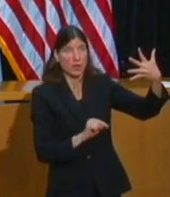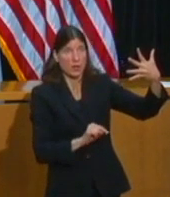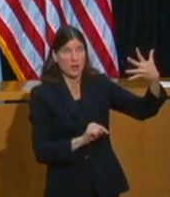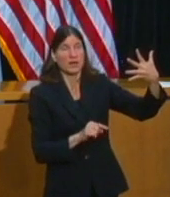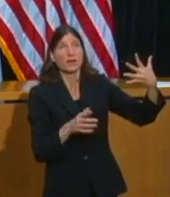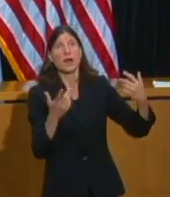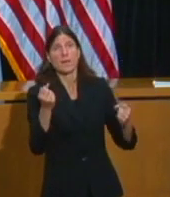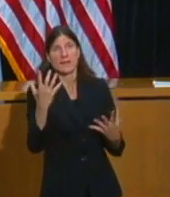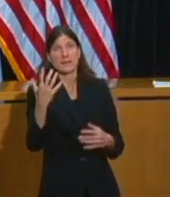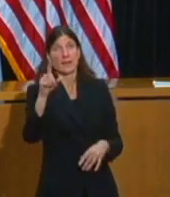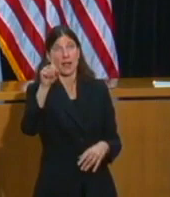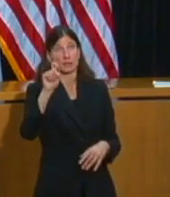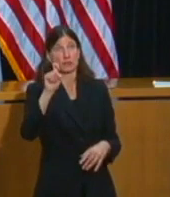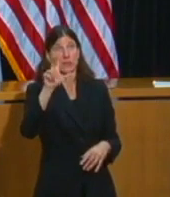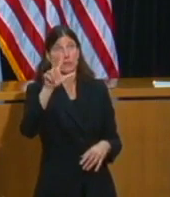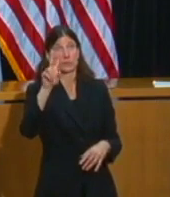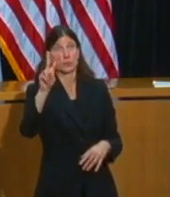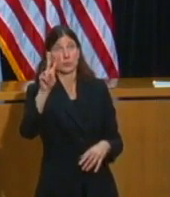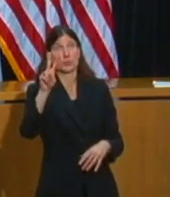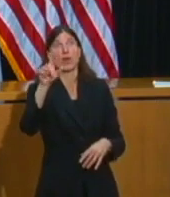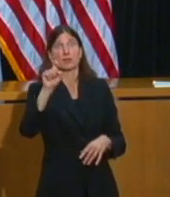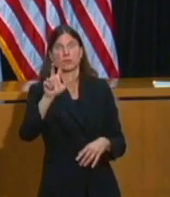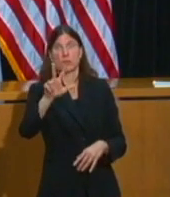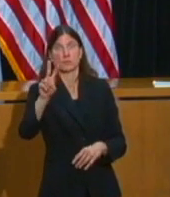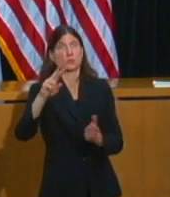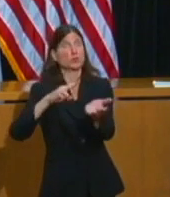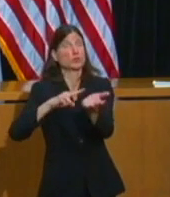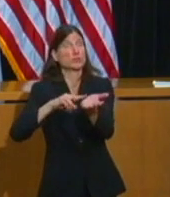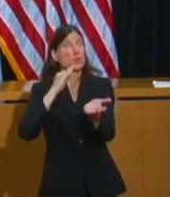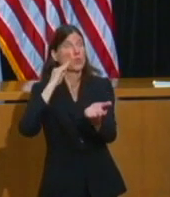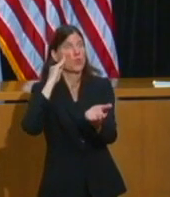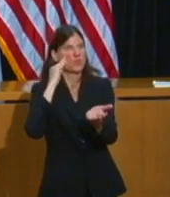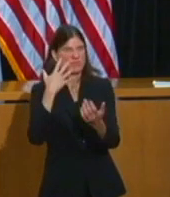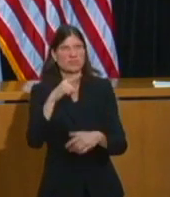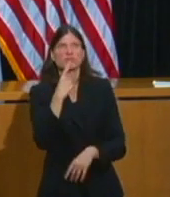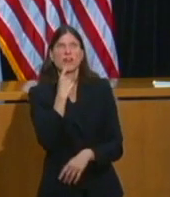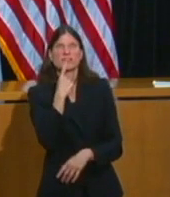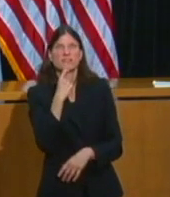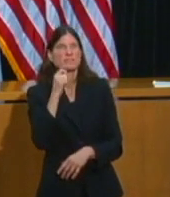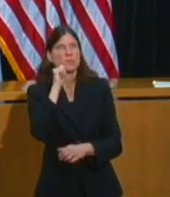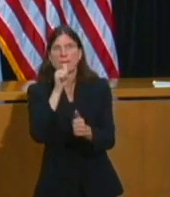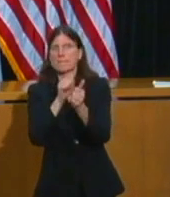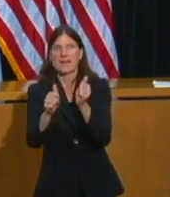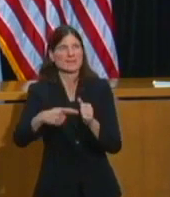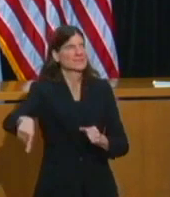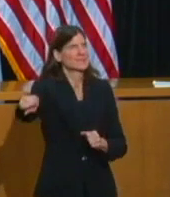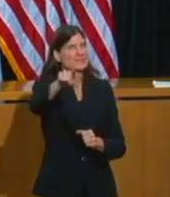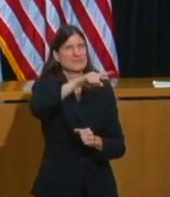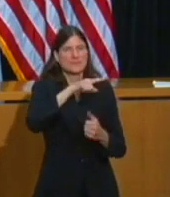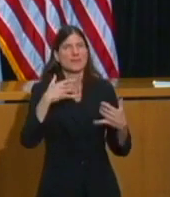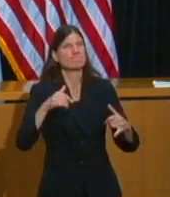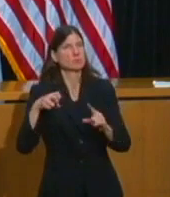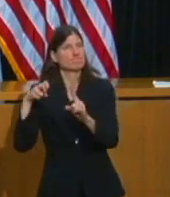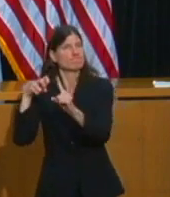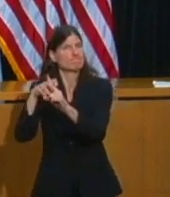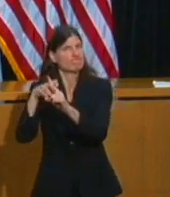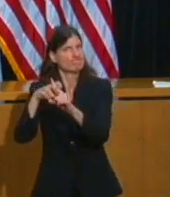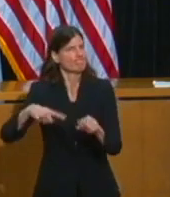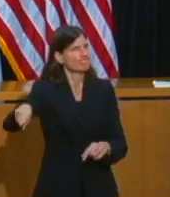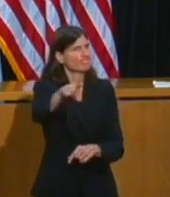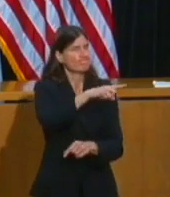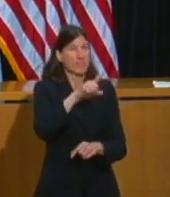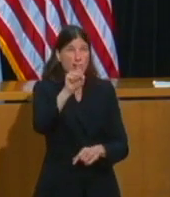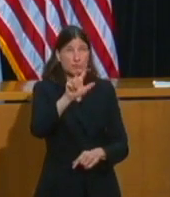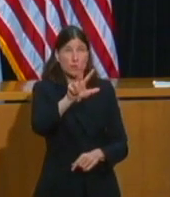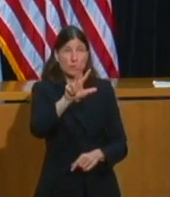Between the first and second audits, all facilities in the red received targeted infection control training, and they were also prioritized